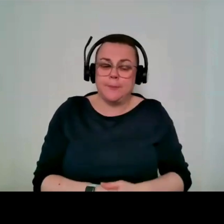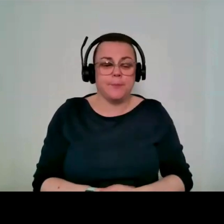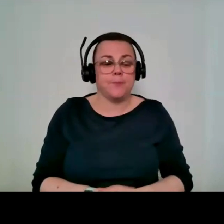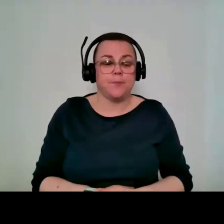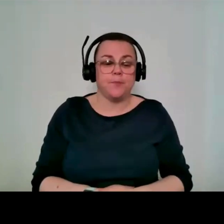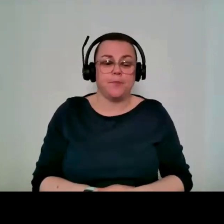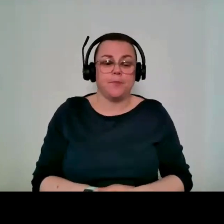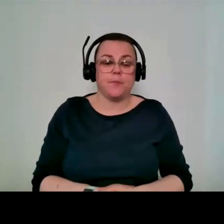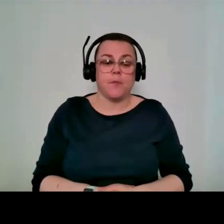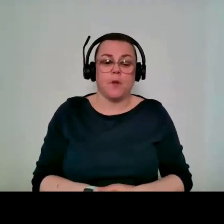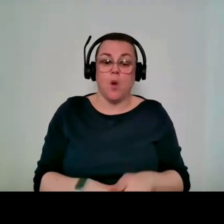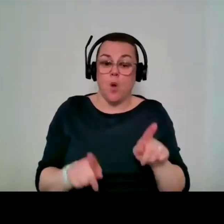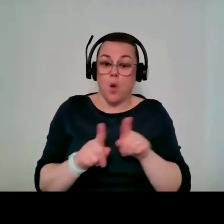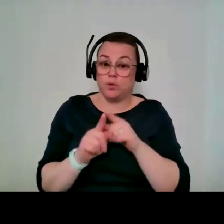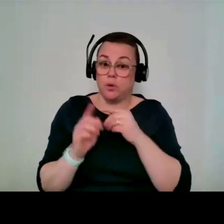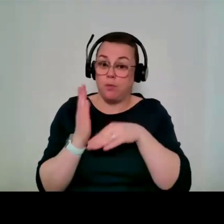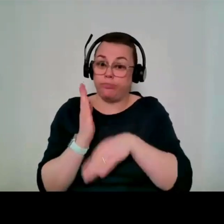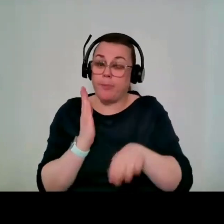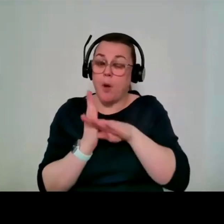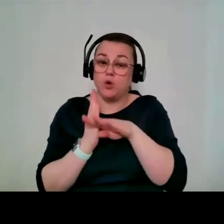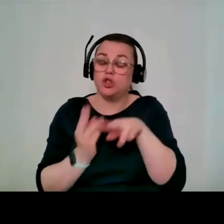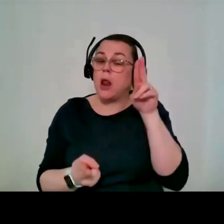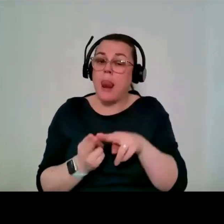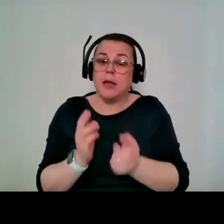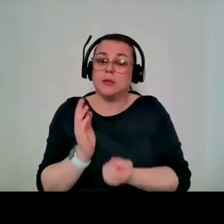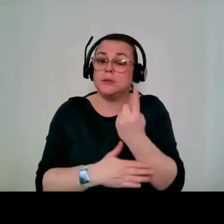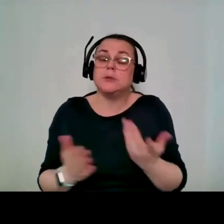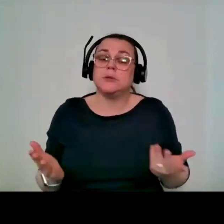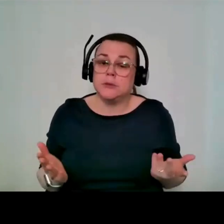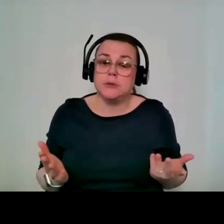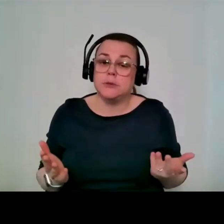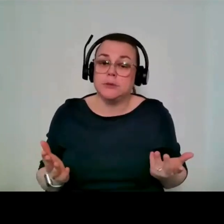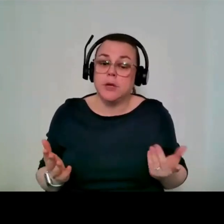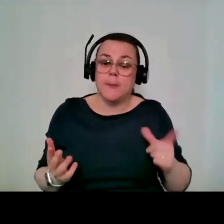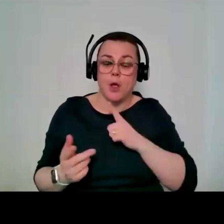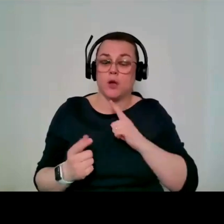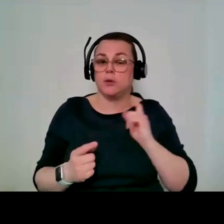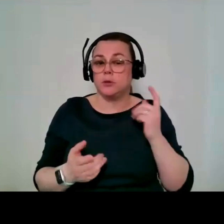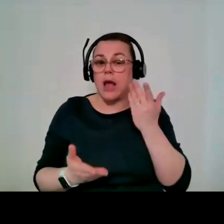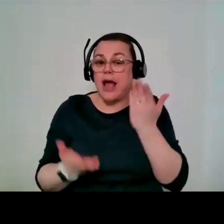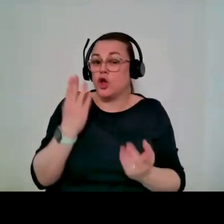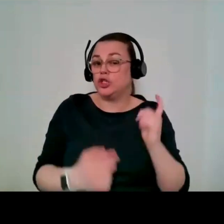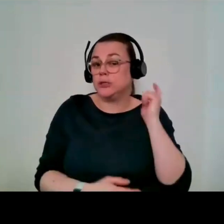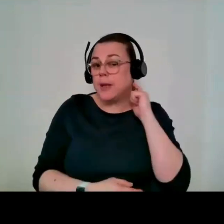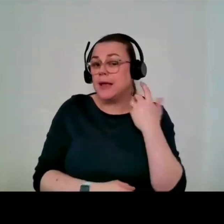It can also mean fewer opportunities for work and promotion due to unconscious bias.